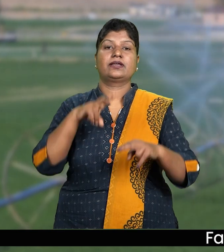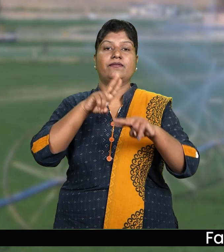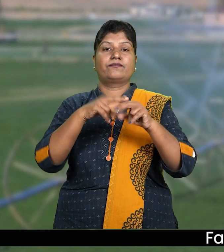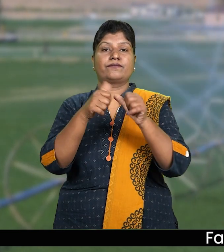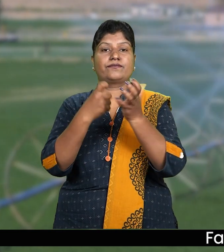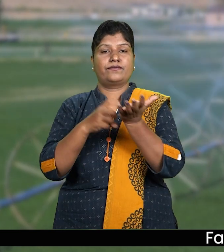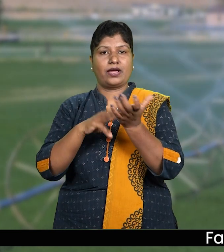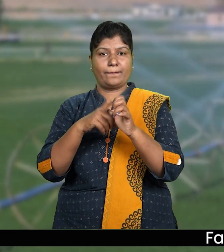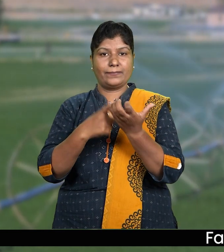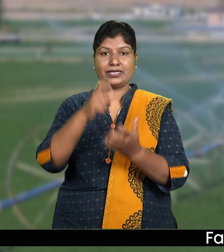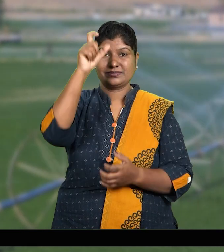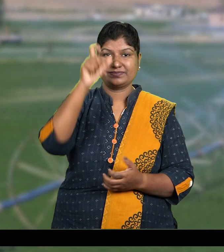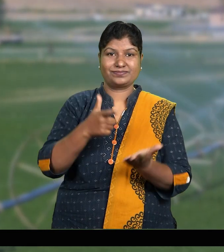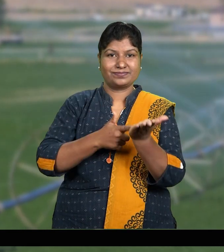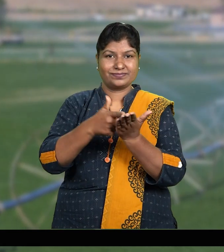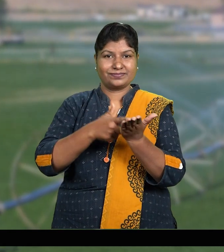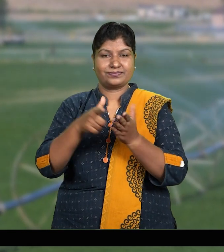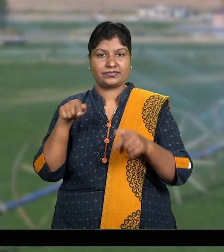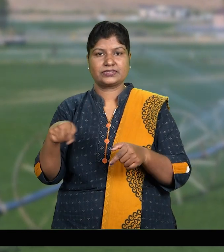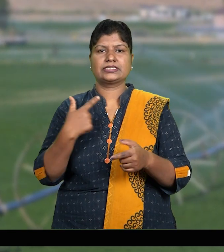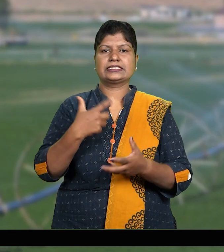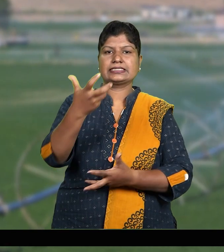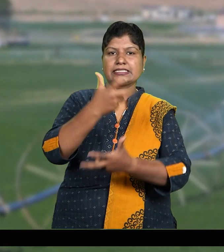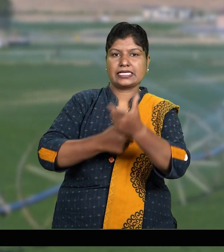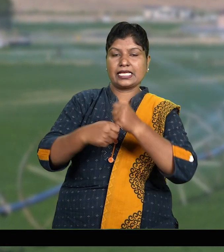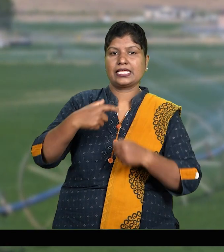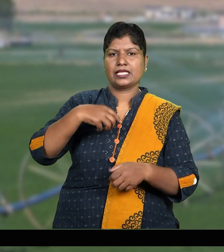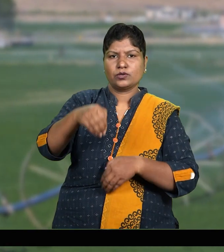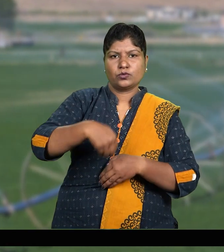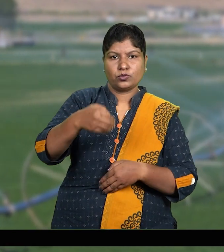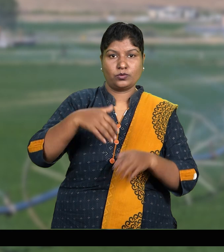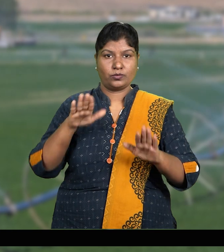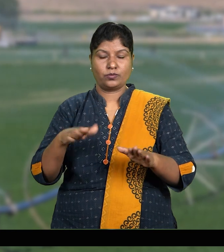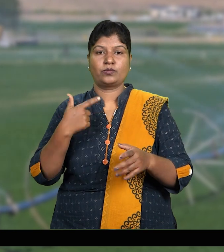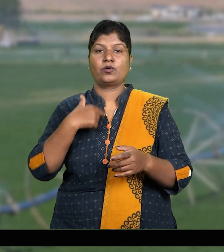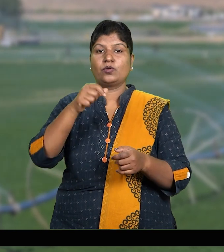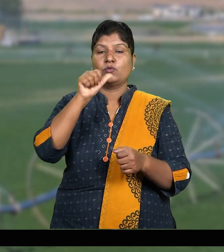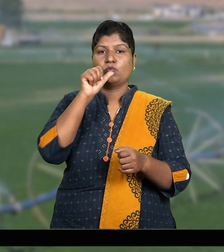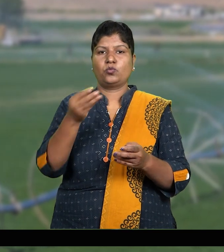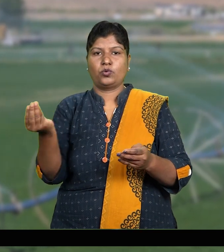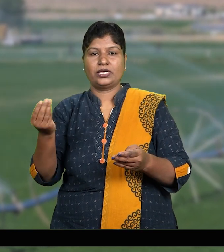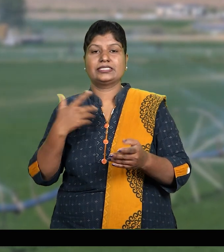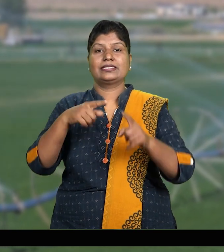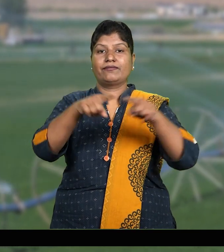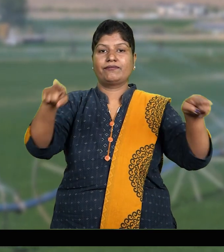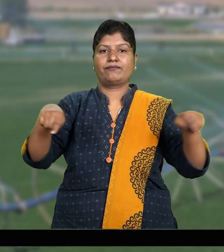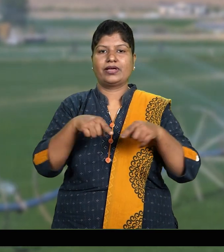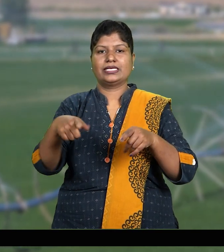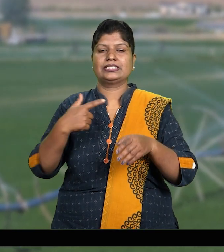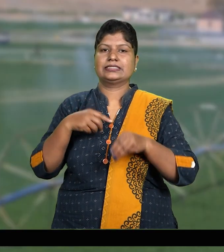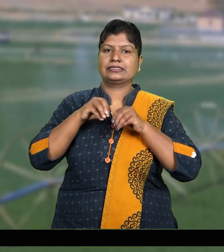Farmers dig small canals from tank to fields to supply water.